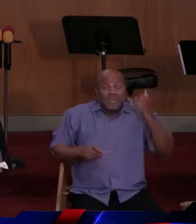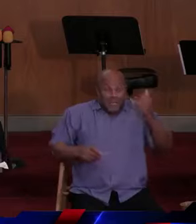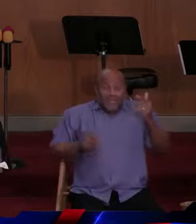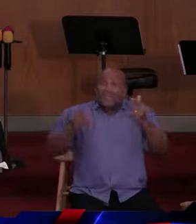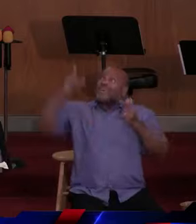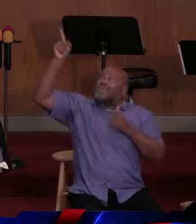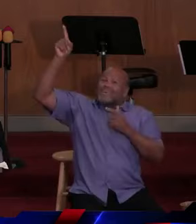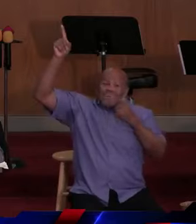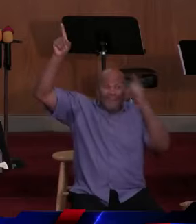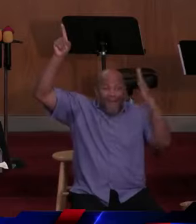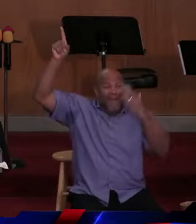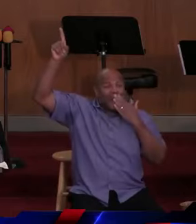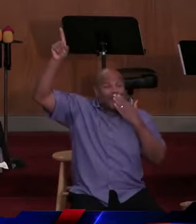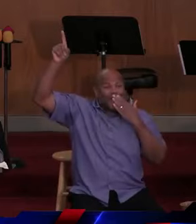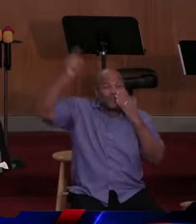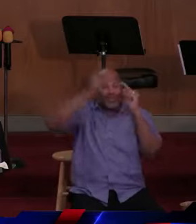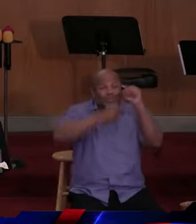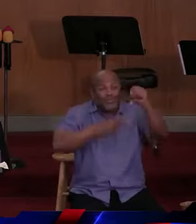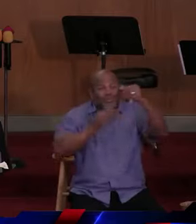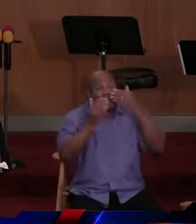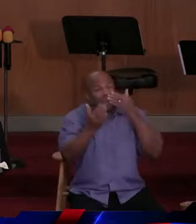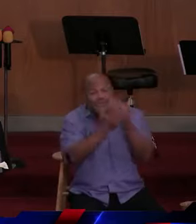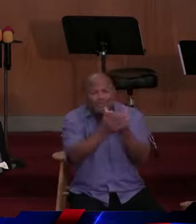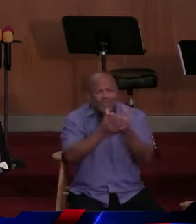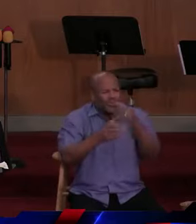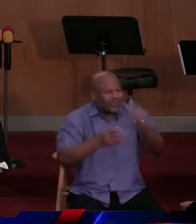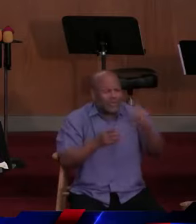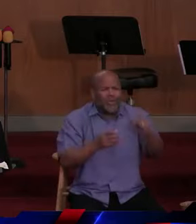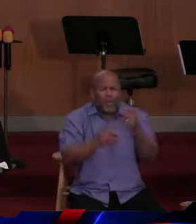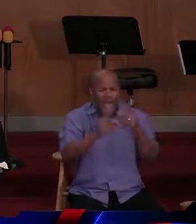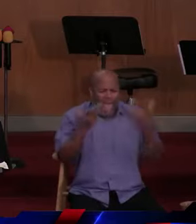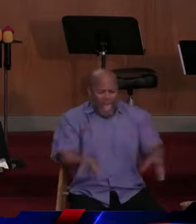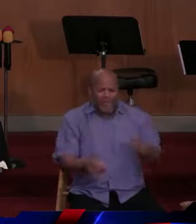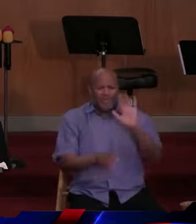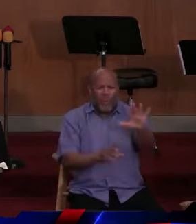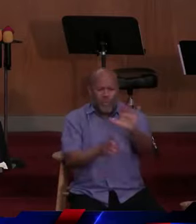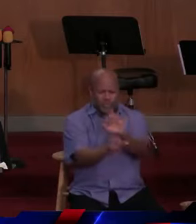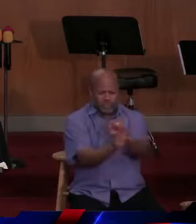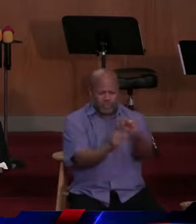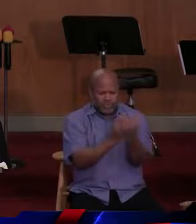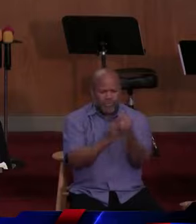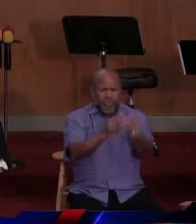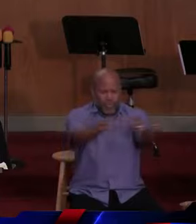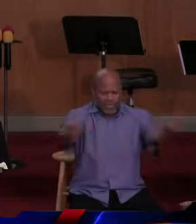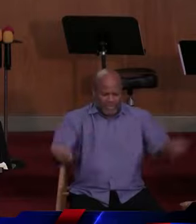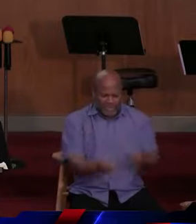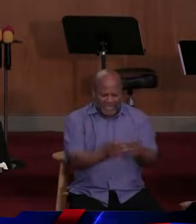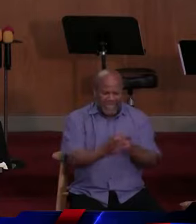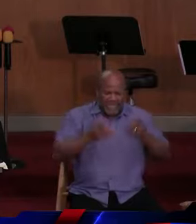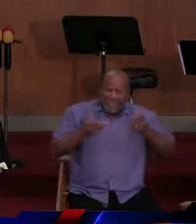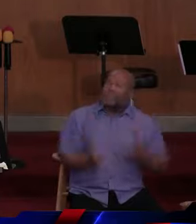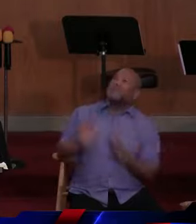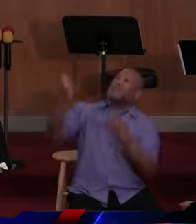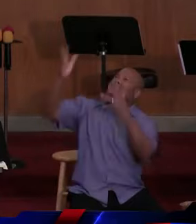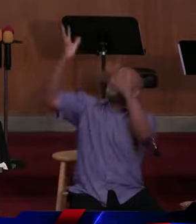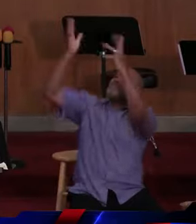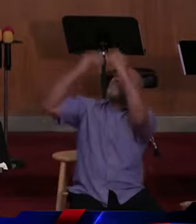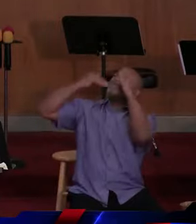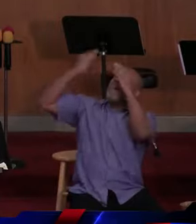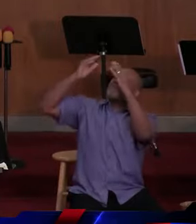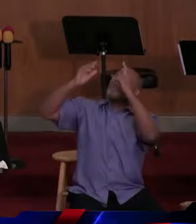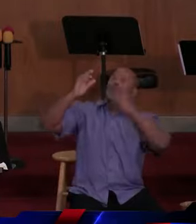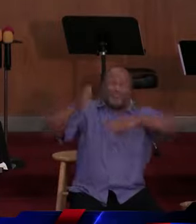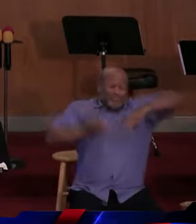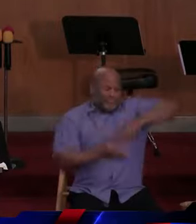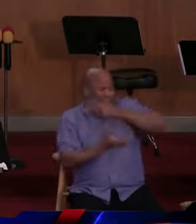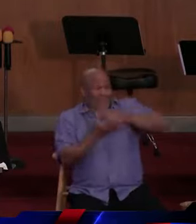of noise that should be germinating from where you are. It said, be thankful unto him. Sing praises unto him. Do your